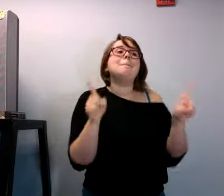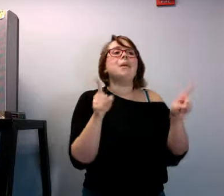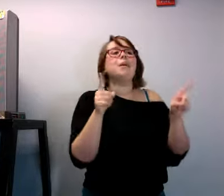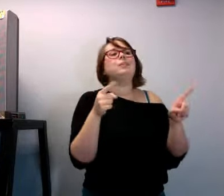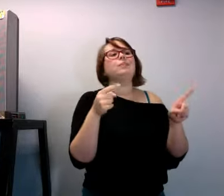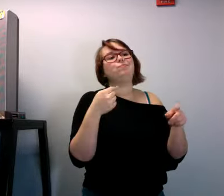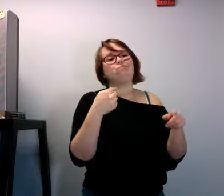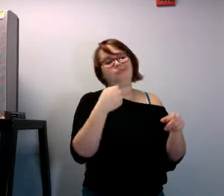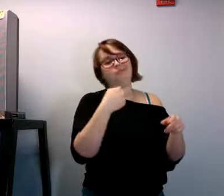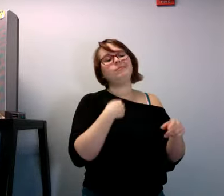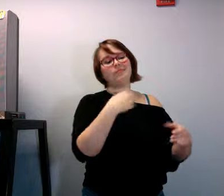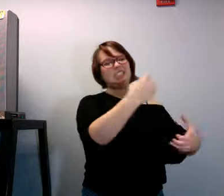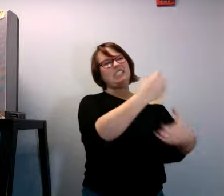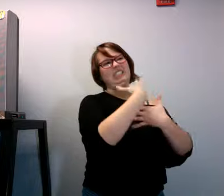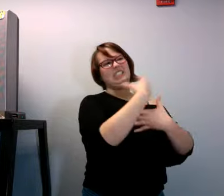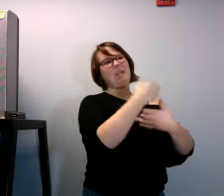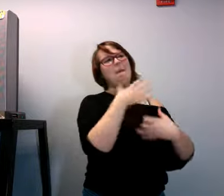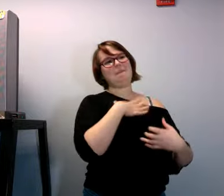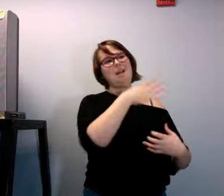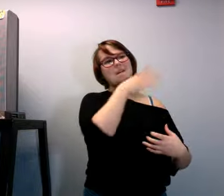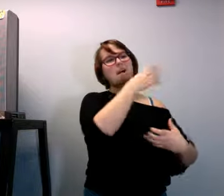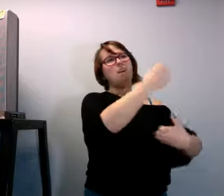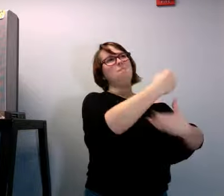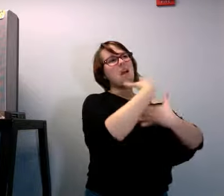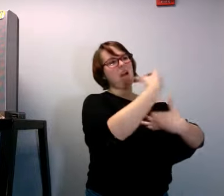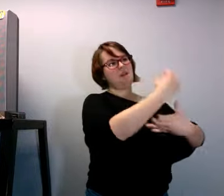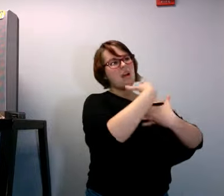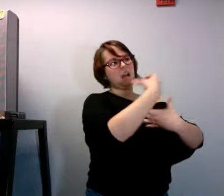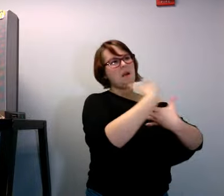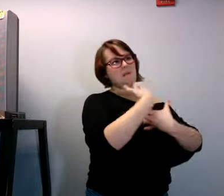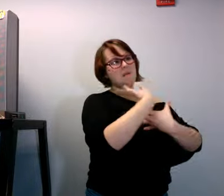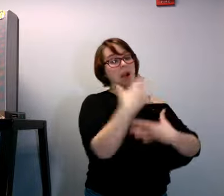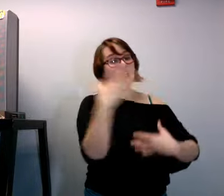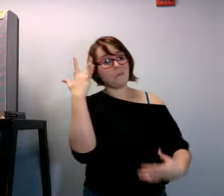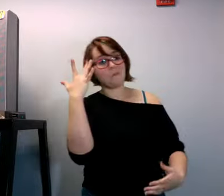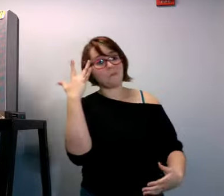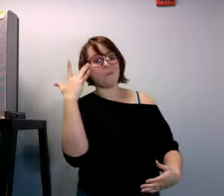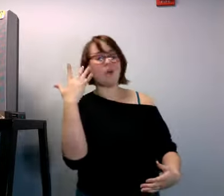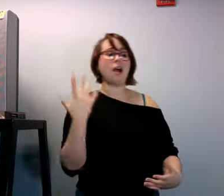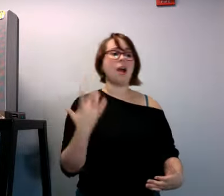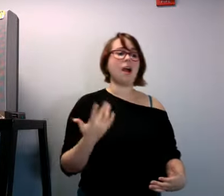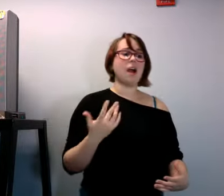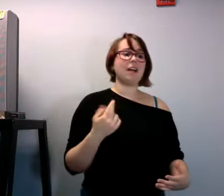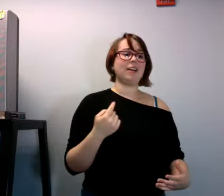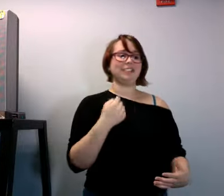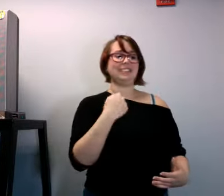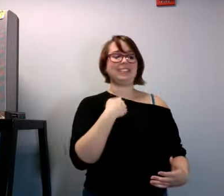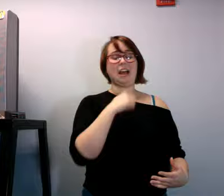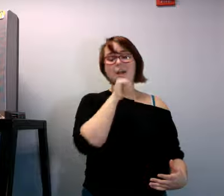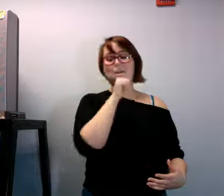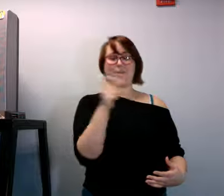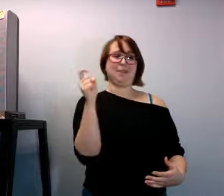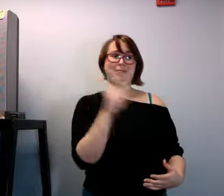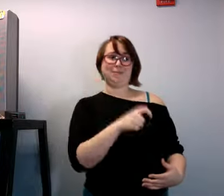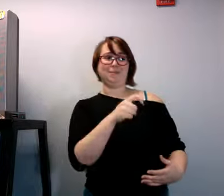in addition to being fussed at because I had my head stuck under the steps trying to get this rock for my roast, my